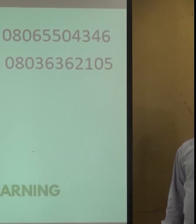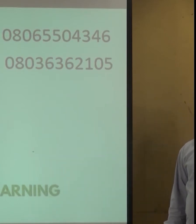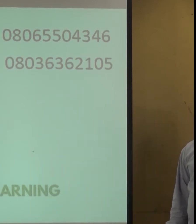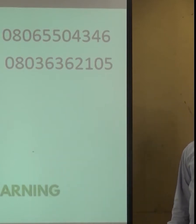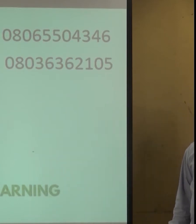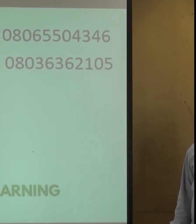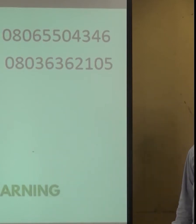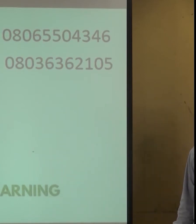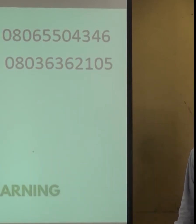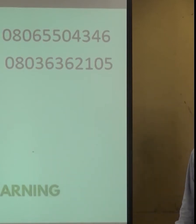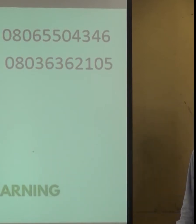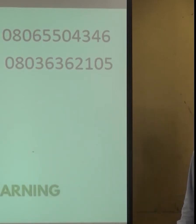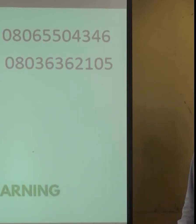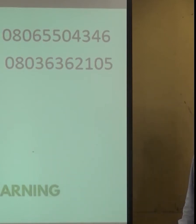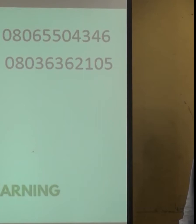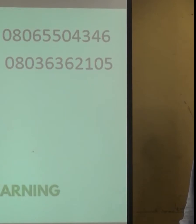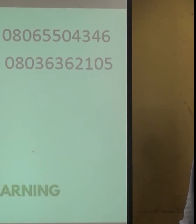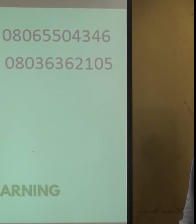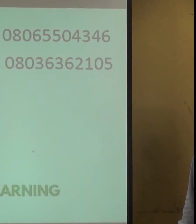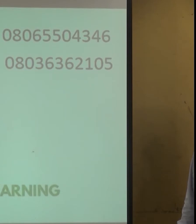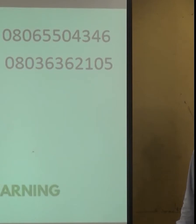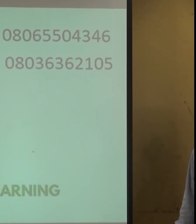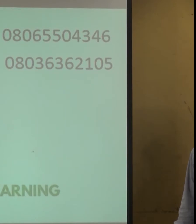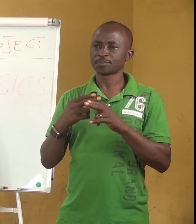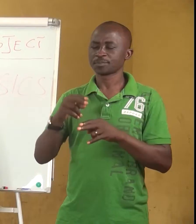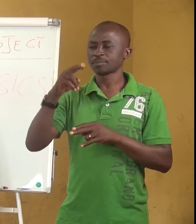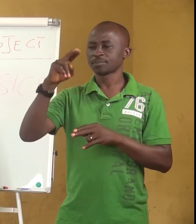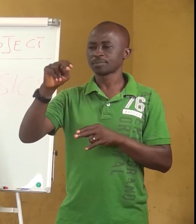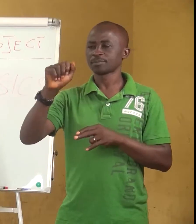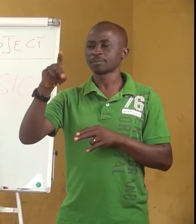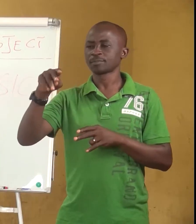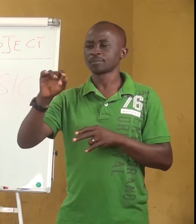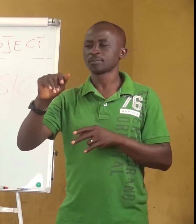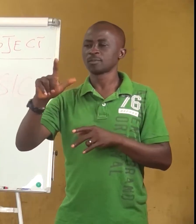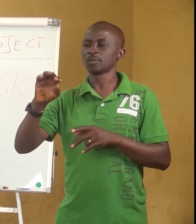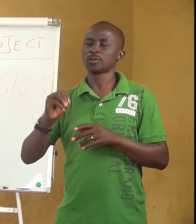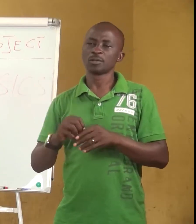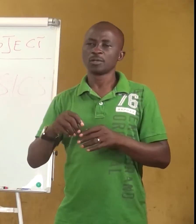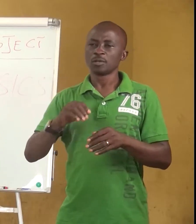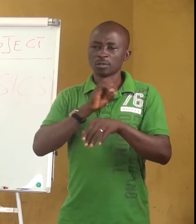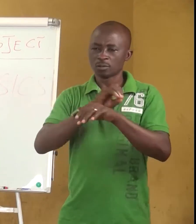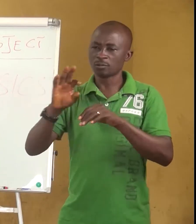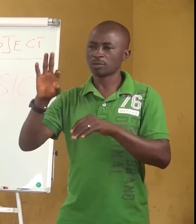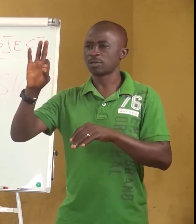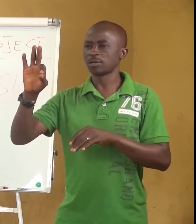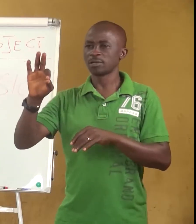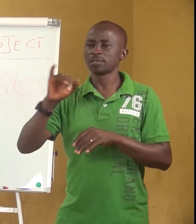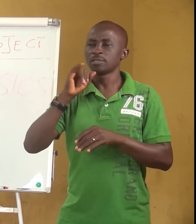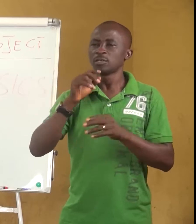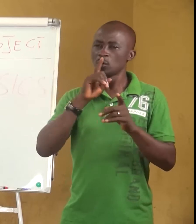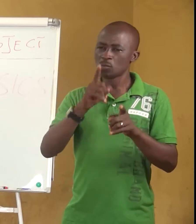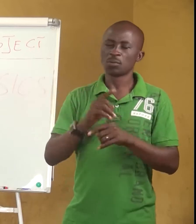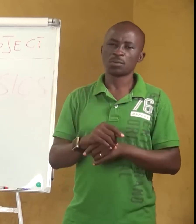08036362105. I remain Napoleon Kure. And don't forget, coronavirus is real. And so you are